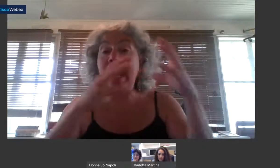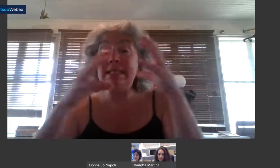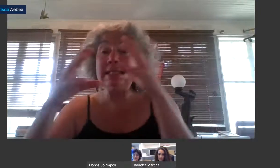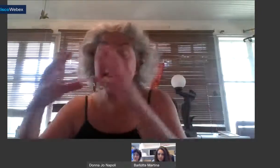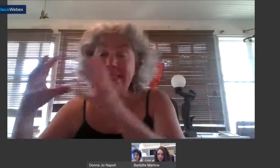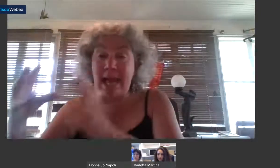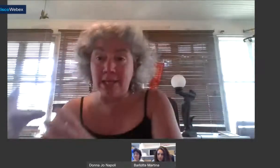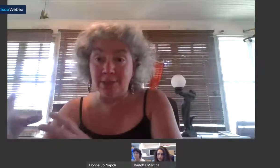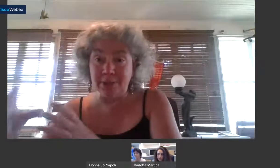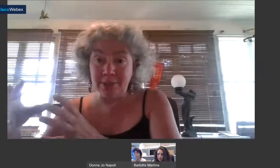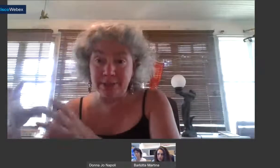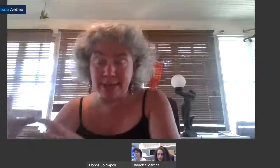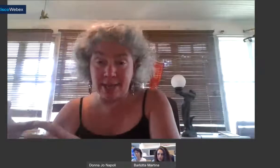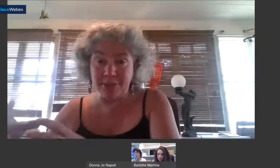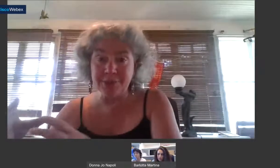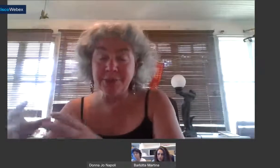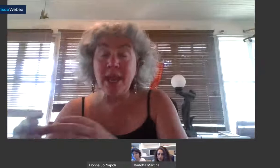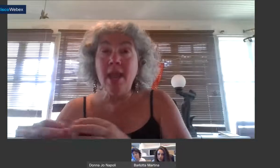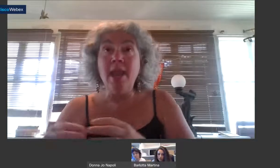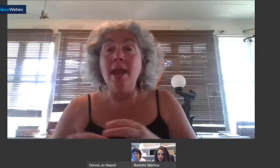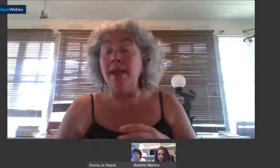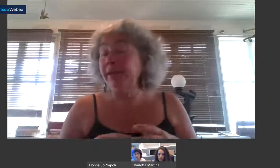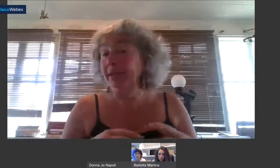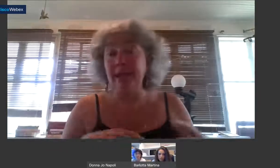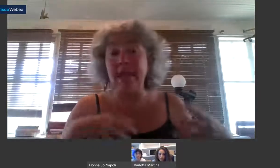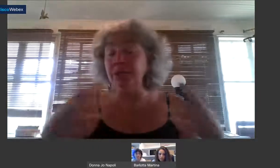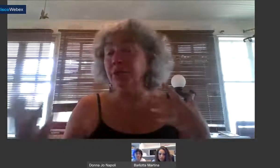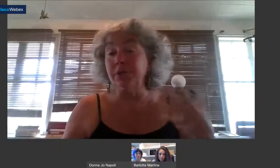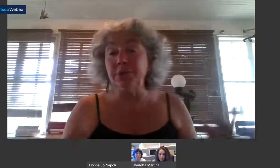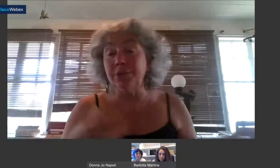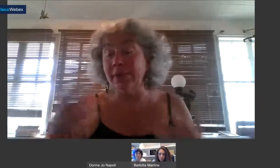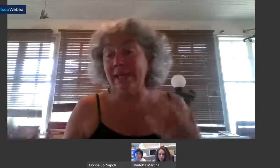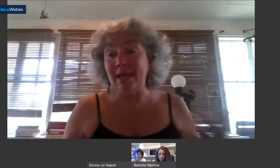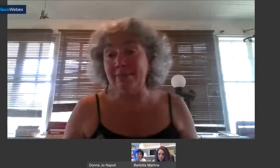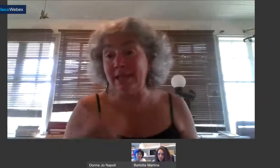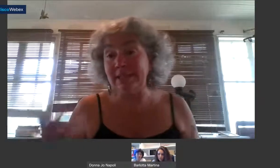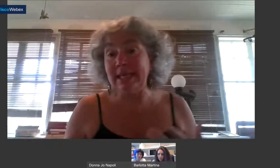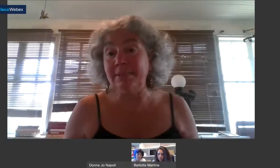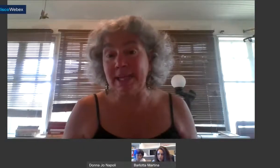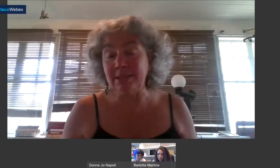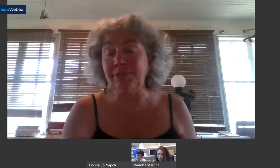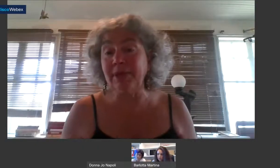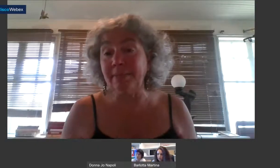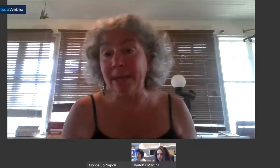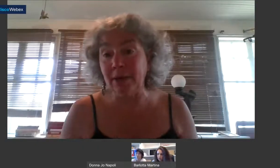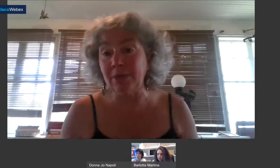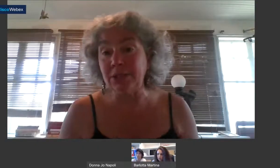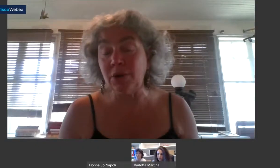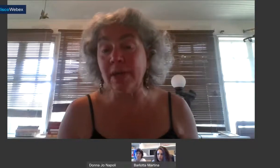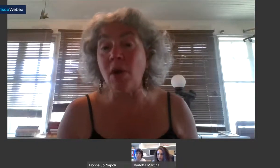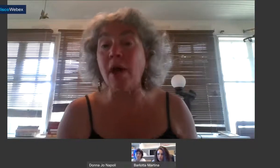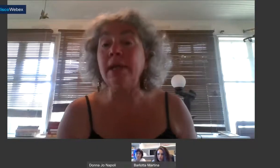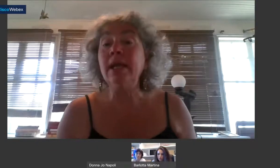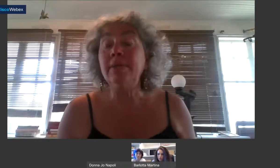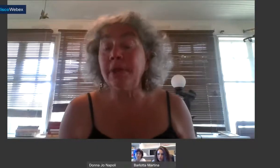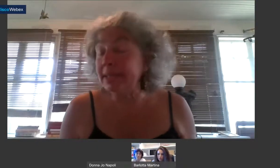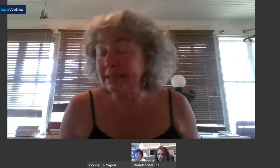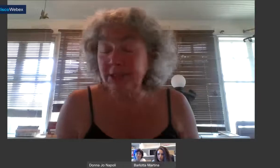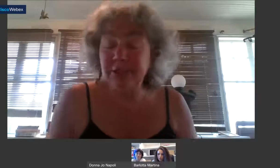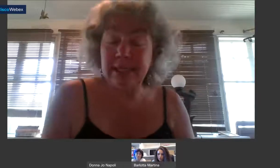and younger signers. And you're going to have a database for comparing what's going on. There is such a study